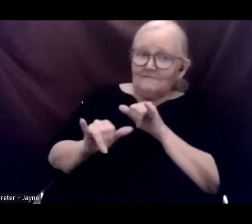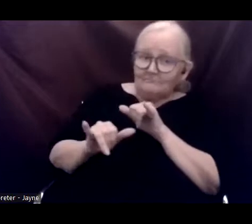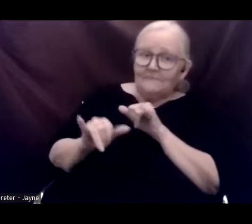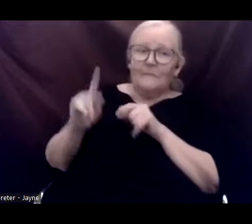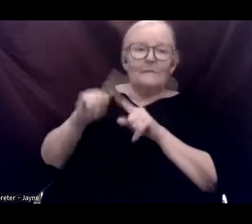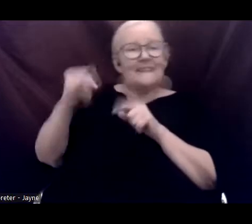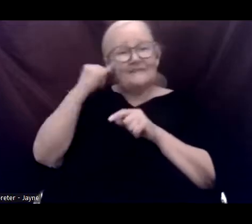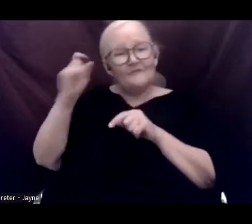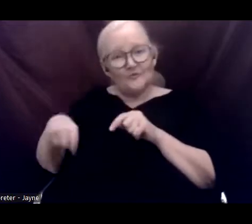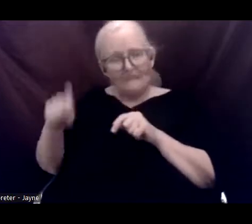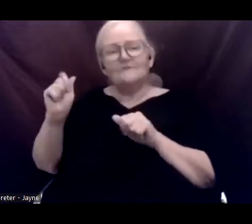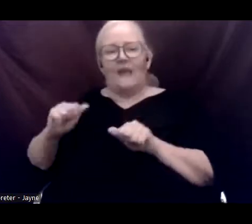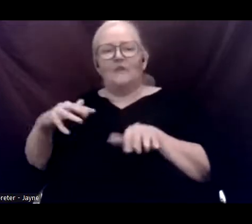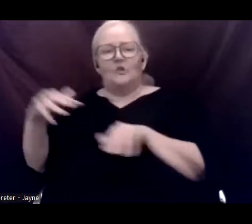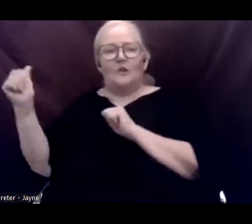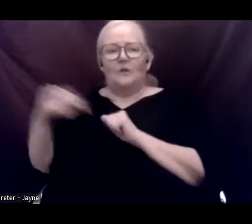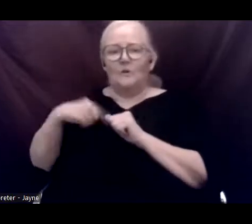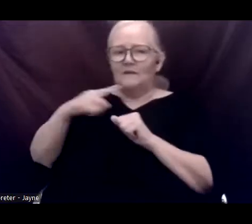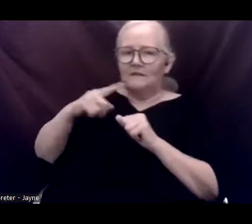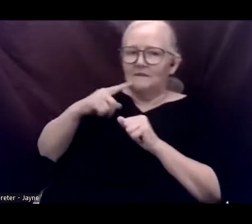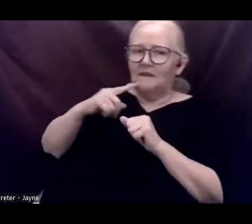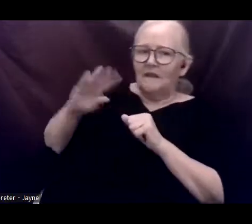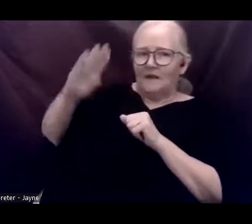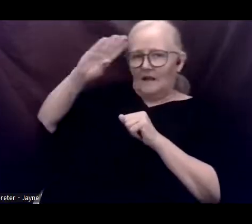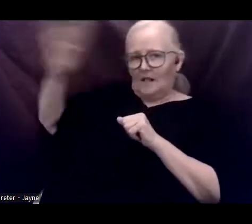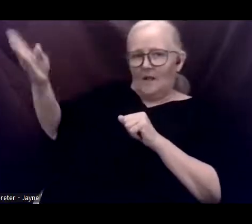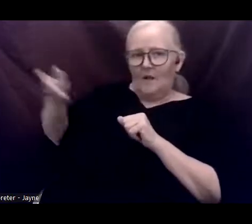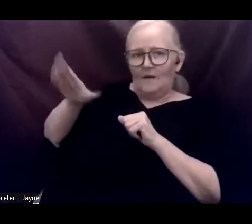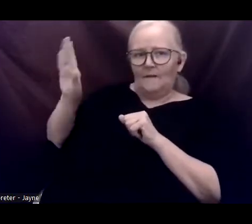you must. We bid you hail and farewell.